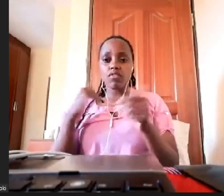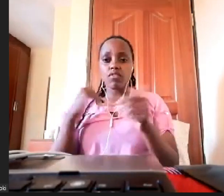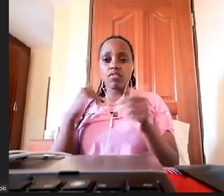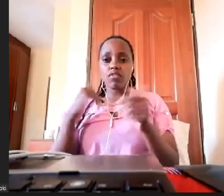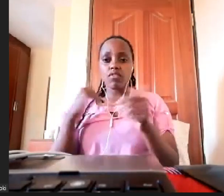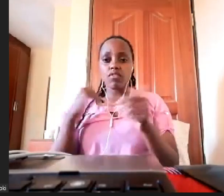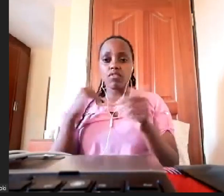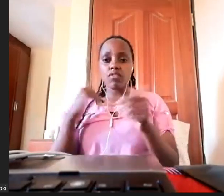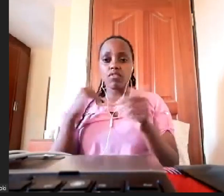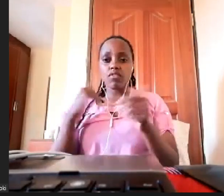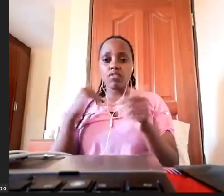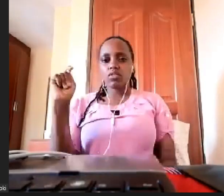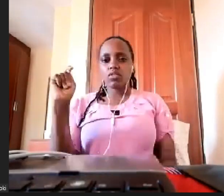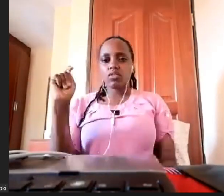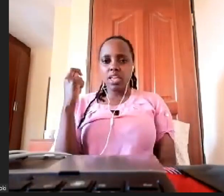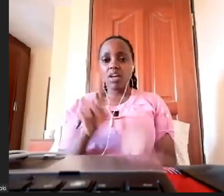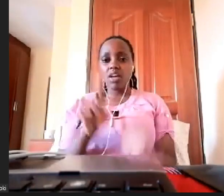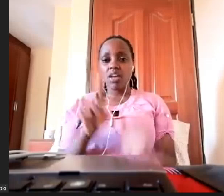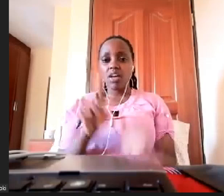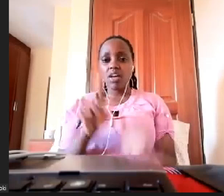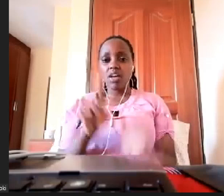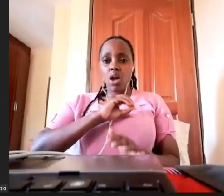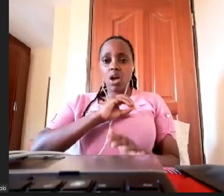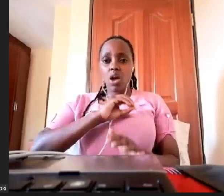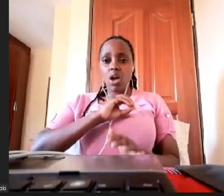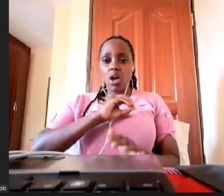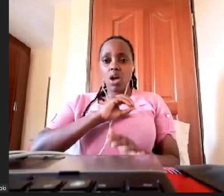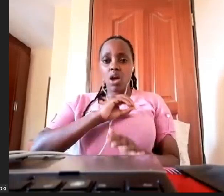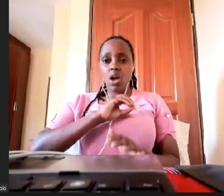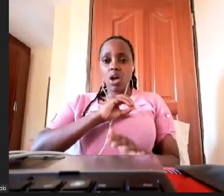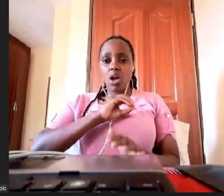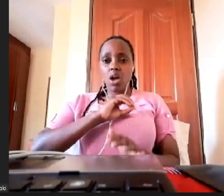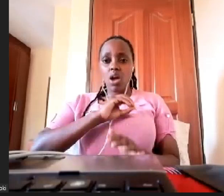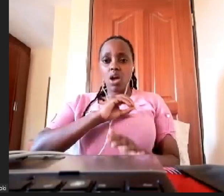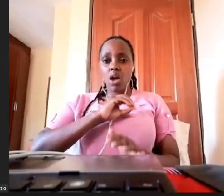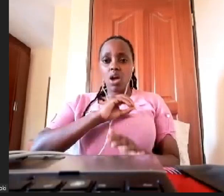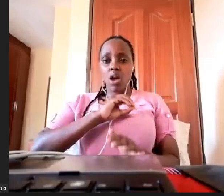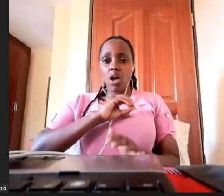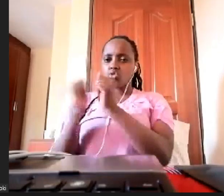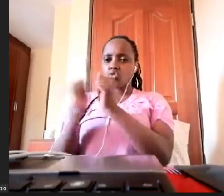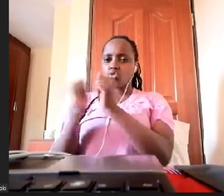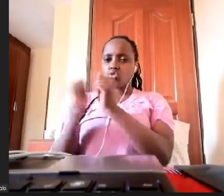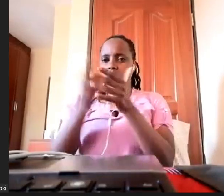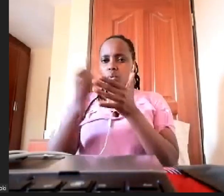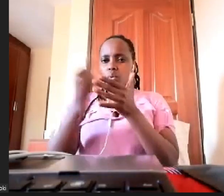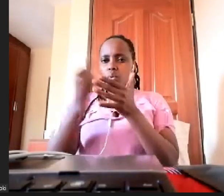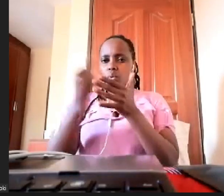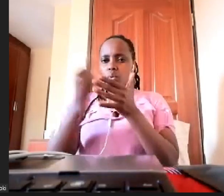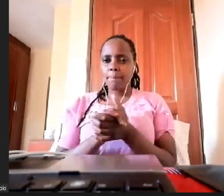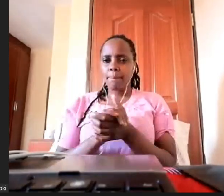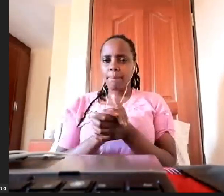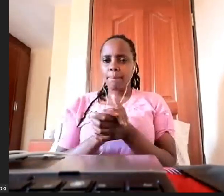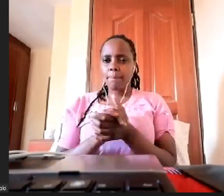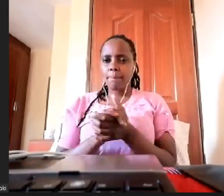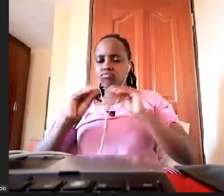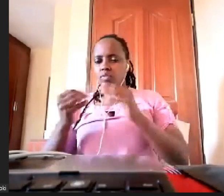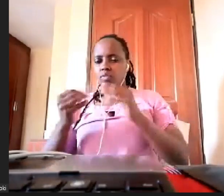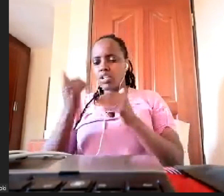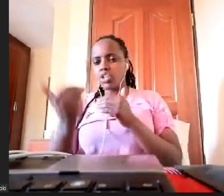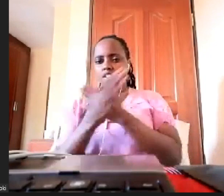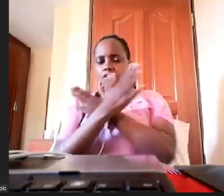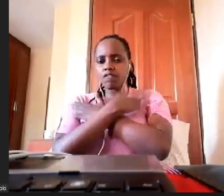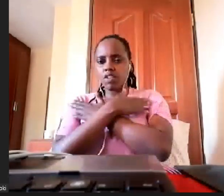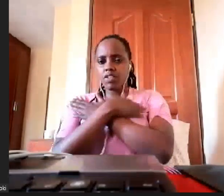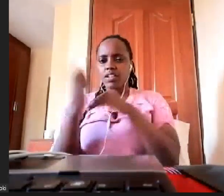Kenya develop their own report. So we put them together for a week. We took them through a child-friendly training